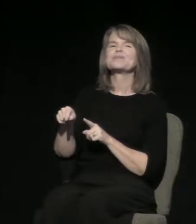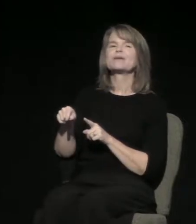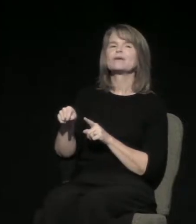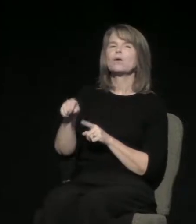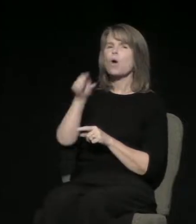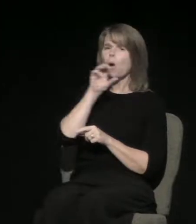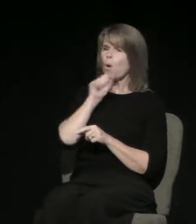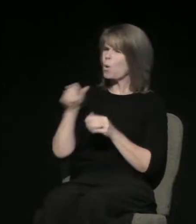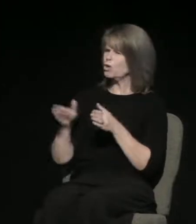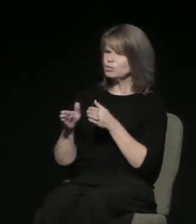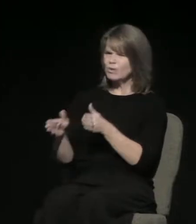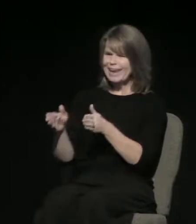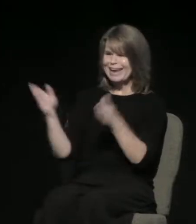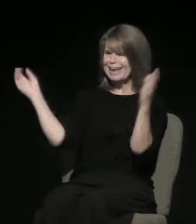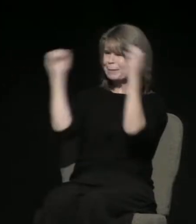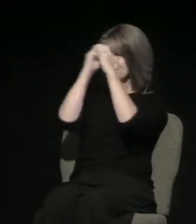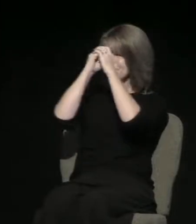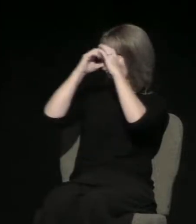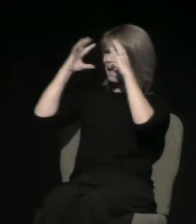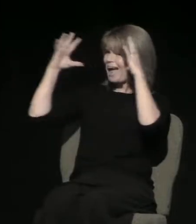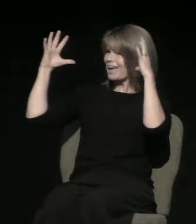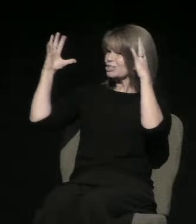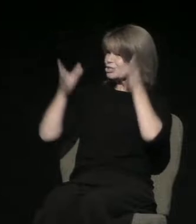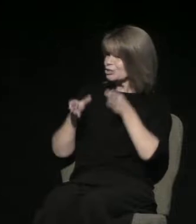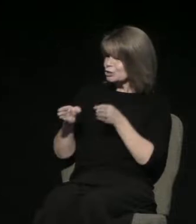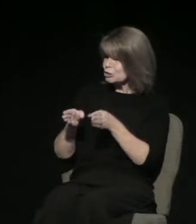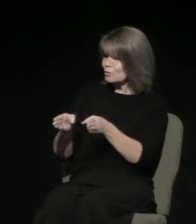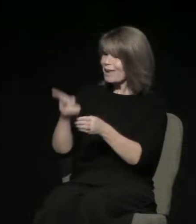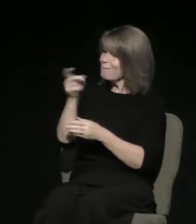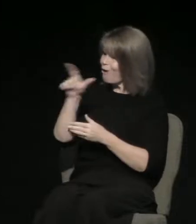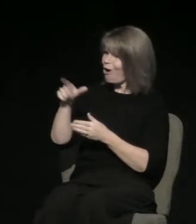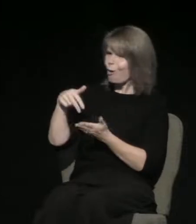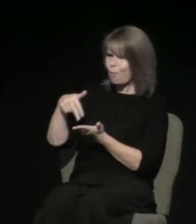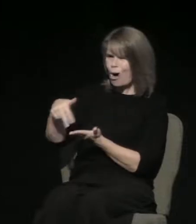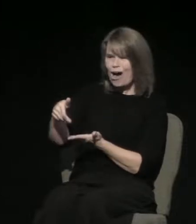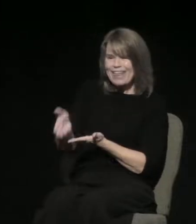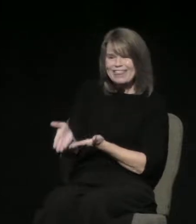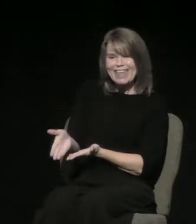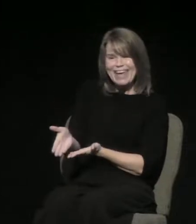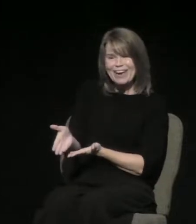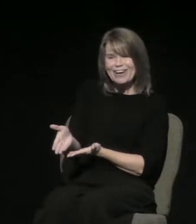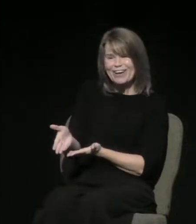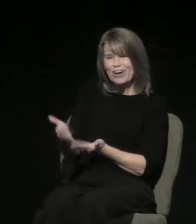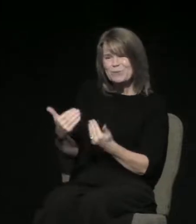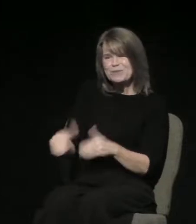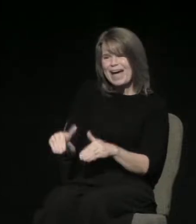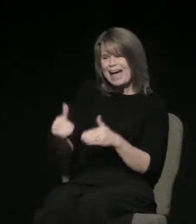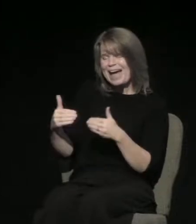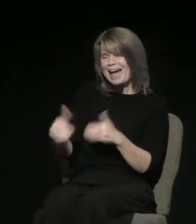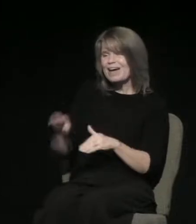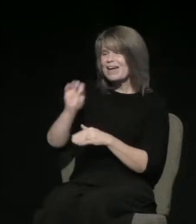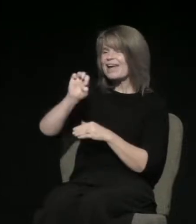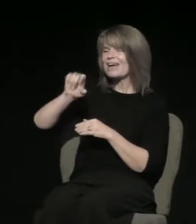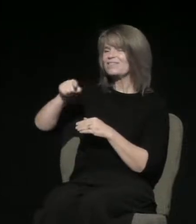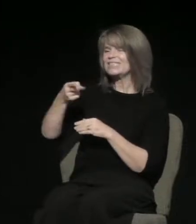The old street Just imagine That street The apostle Paul Walking Those very streets Of Ephesus